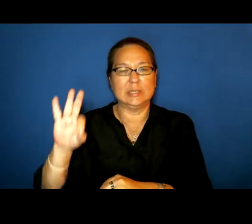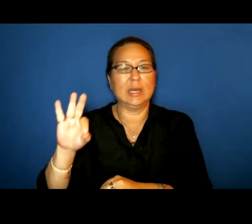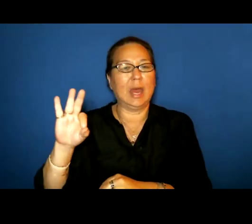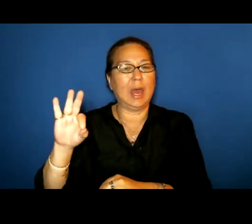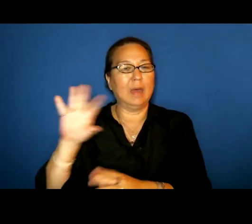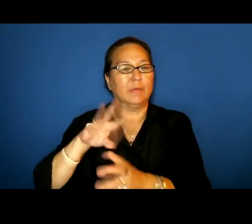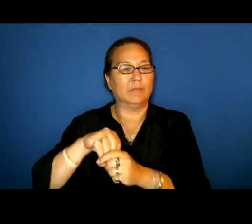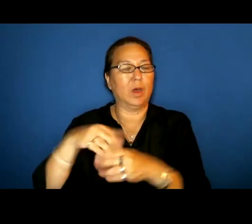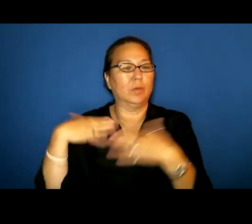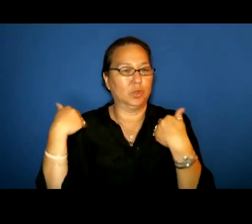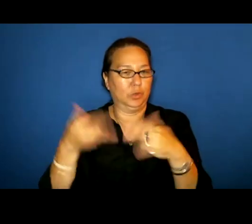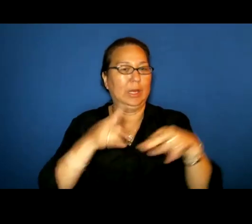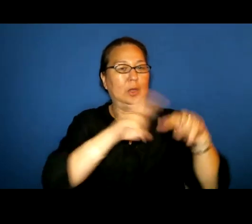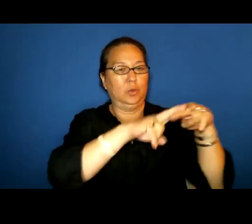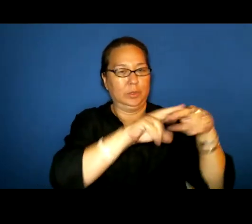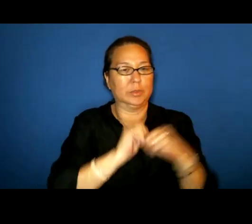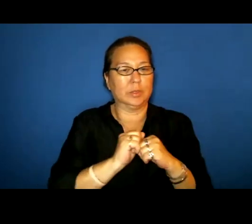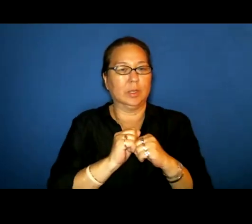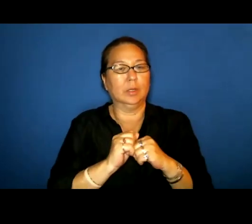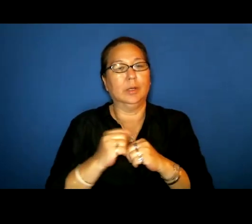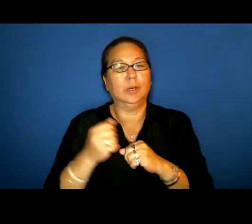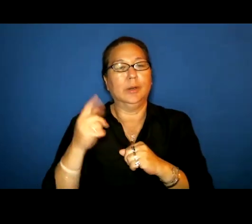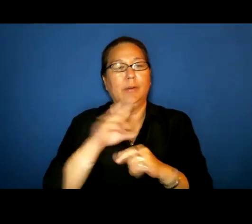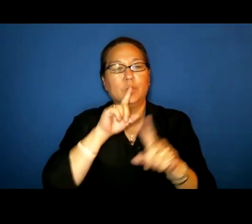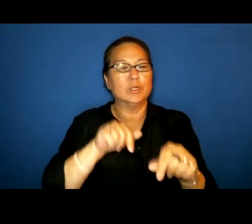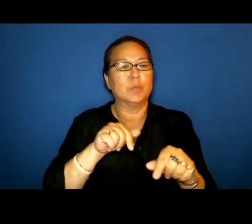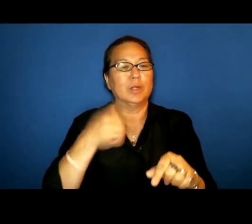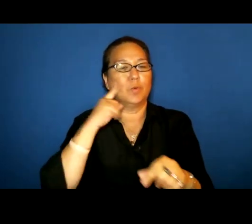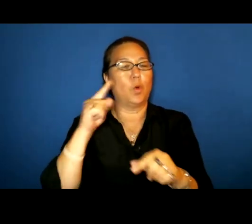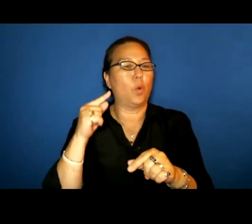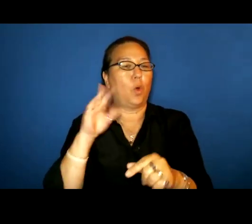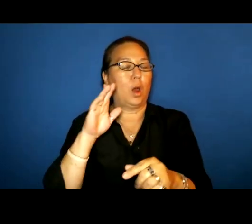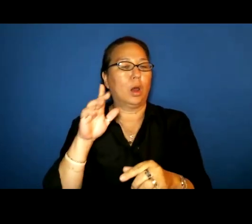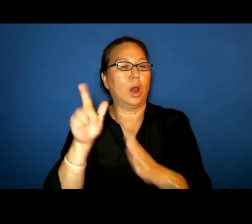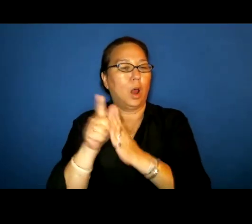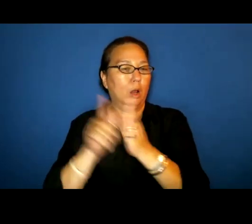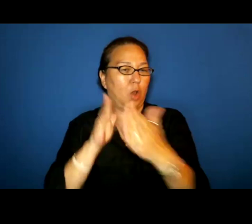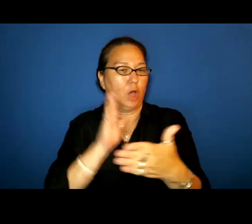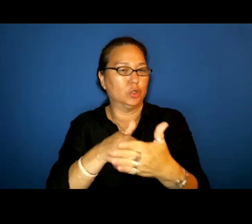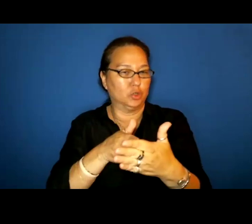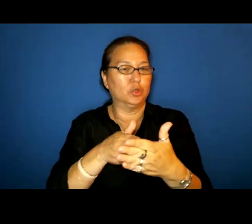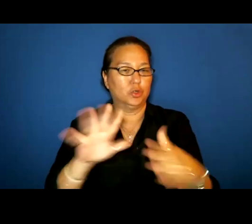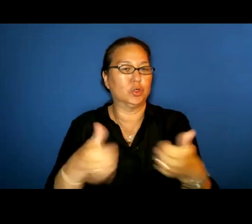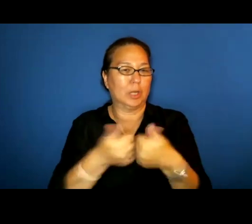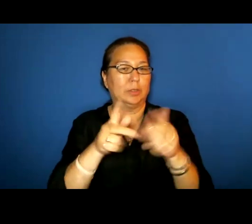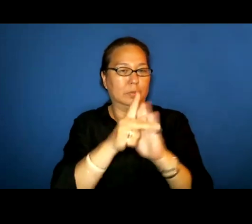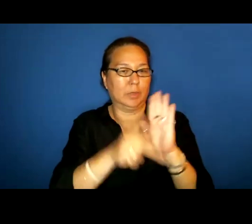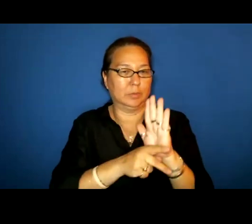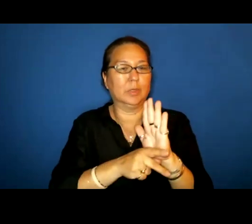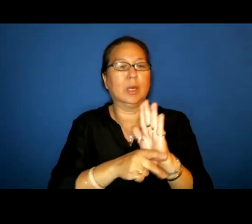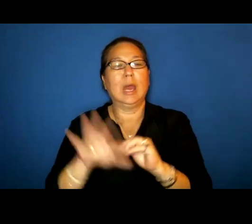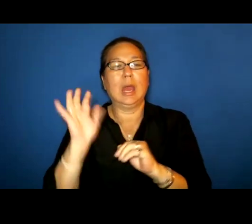in response to lawsuits challenging the policy, the Supreme Court agreed that the current policy is race